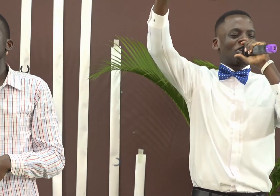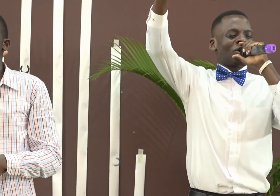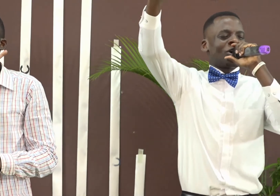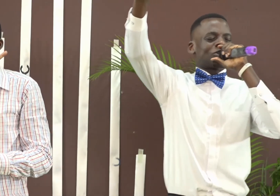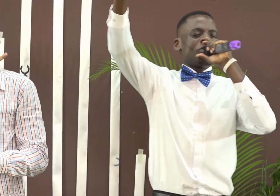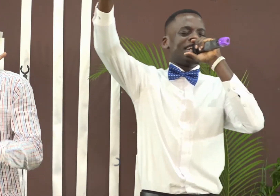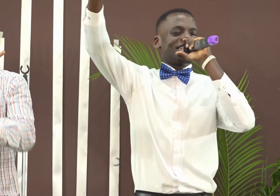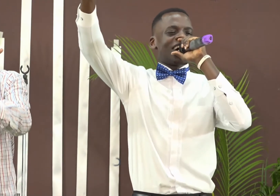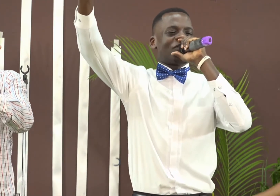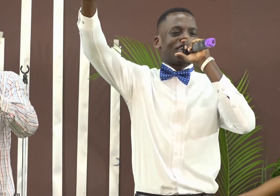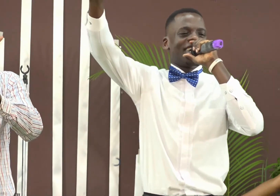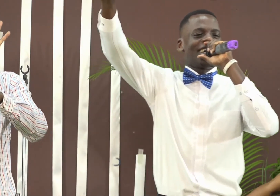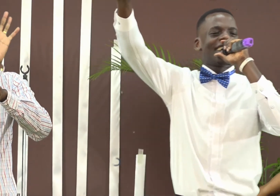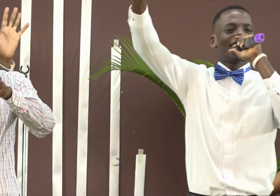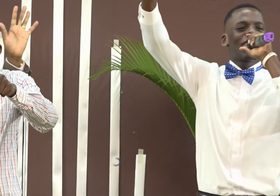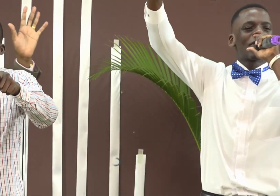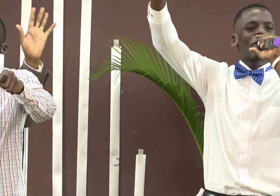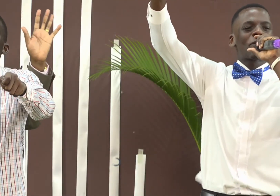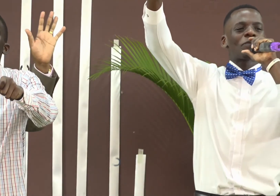You must say, "Because not to mind it is not for God."